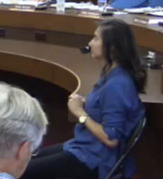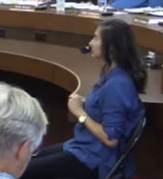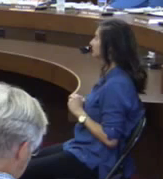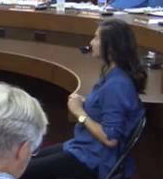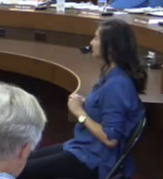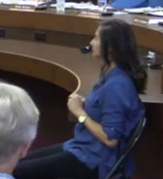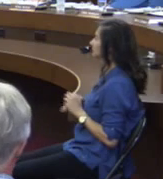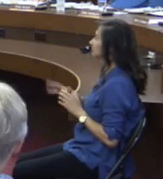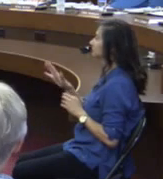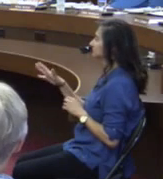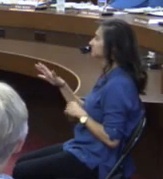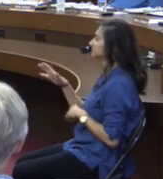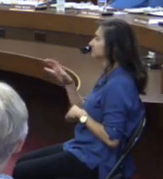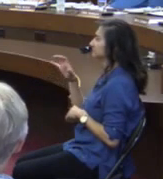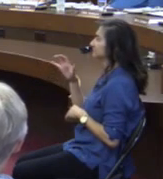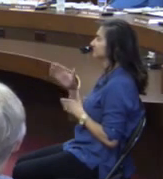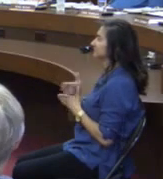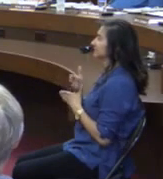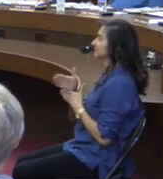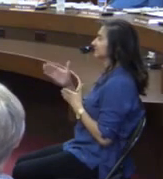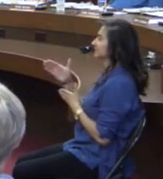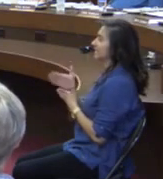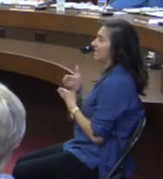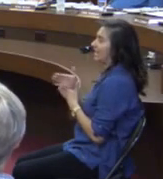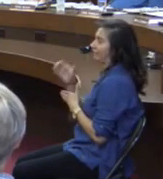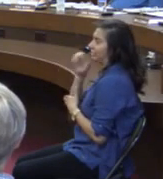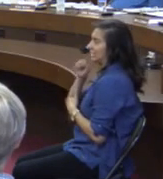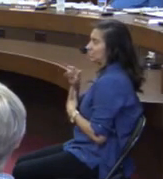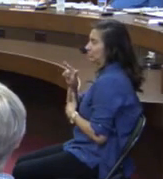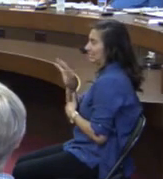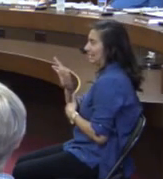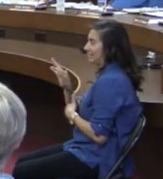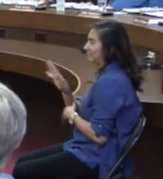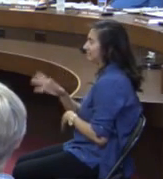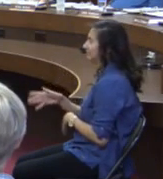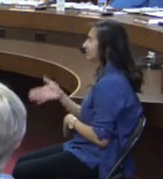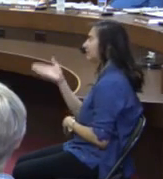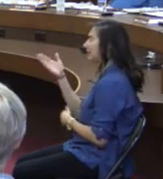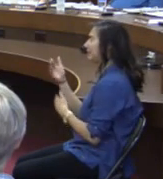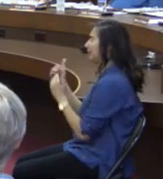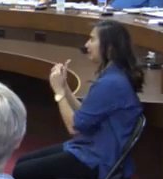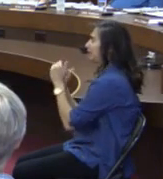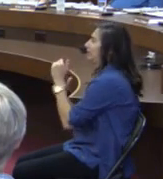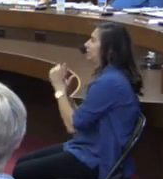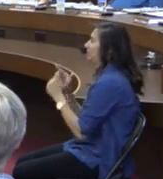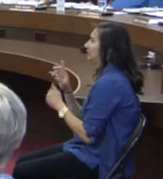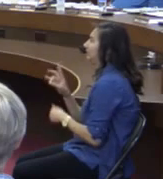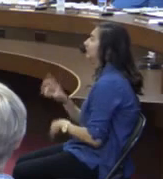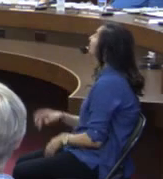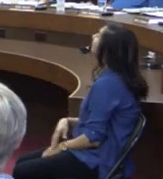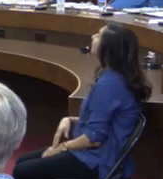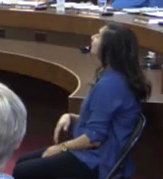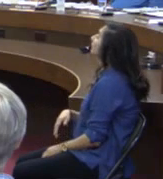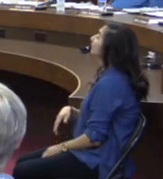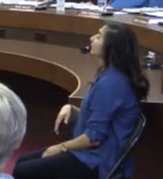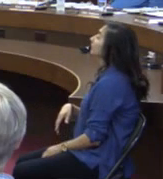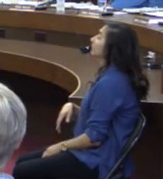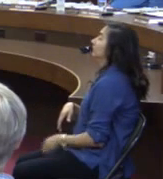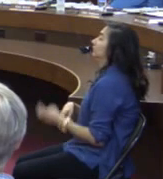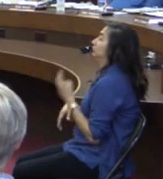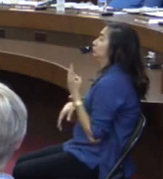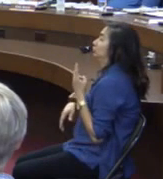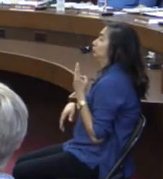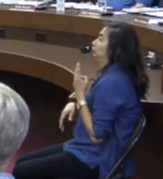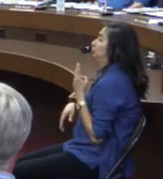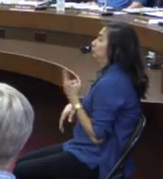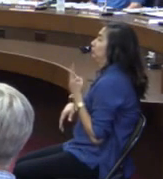Average age, 29. Yeah. Might be a little bit maybe. Younger. Yeah, maybe. Our next two